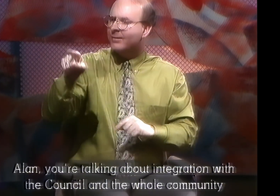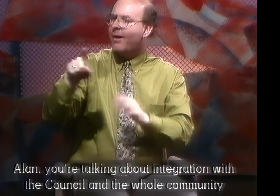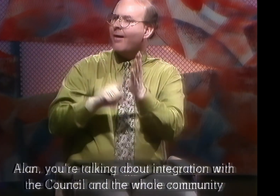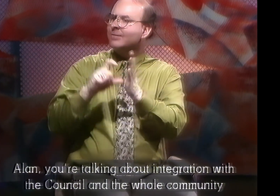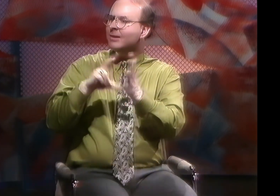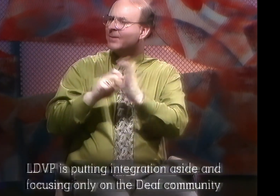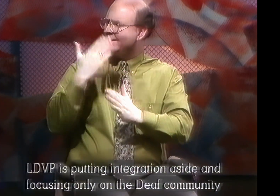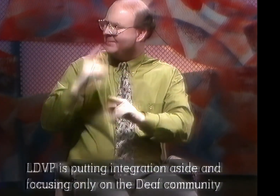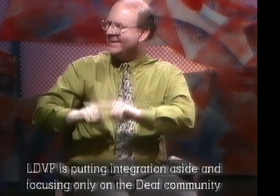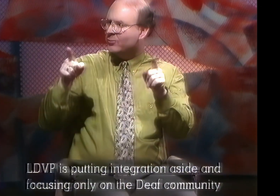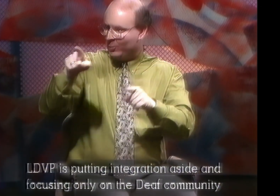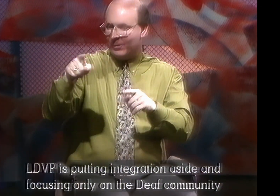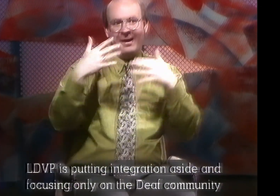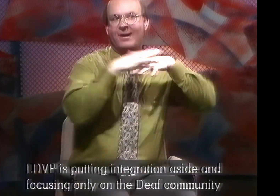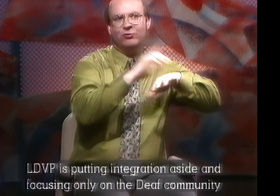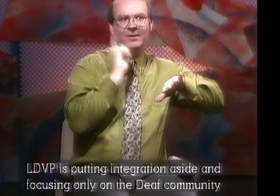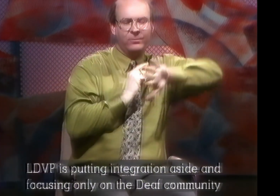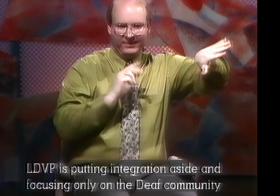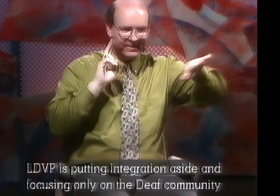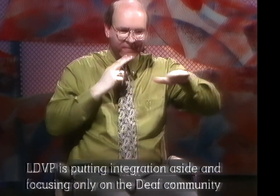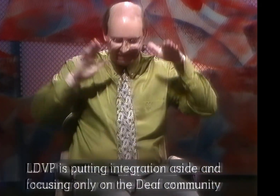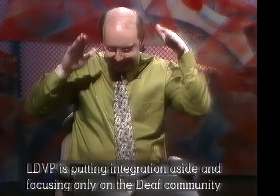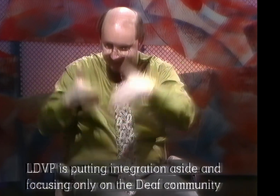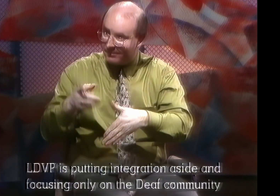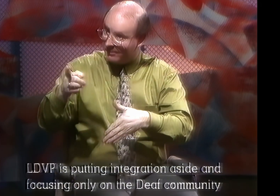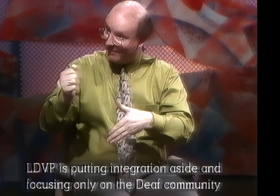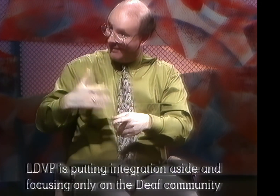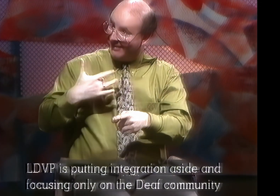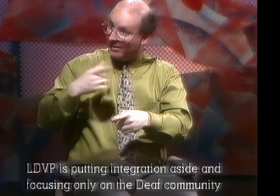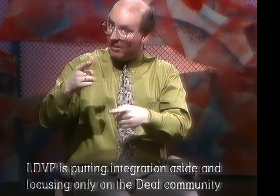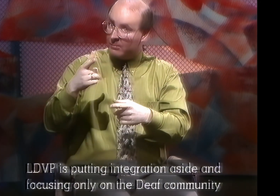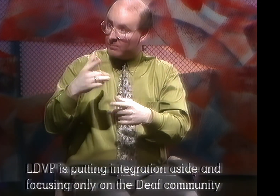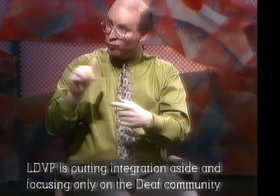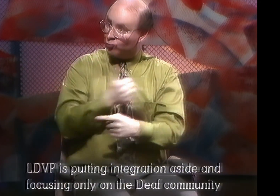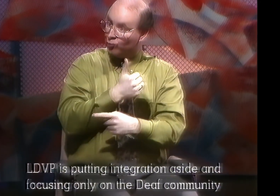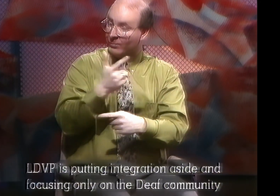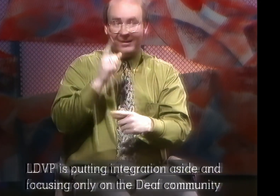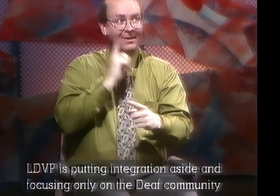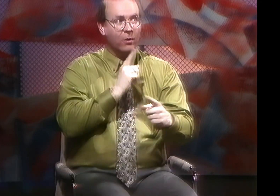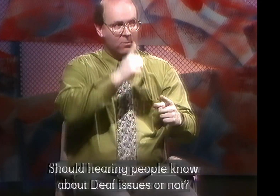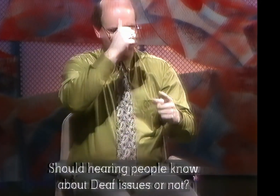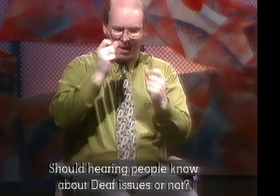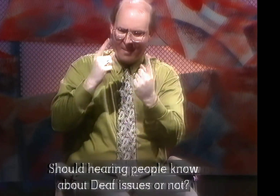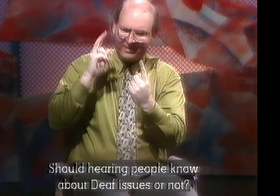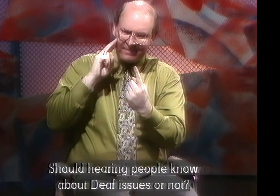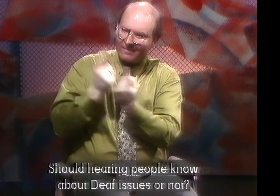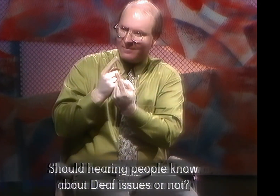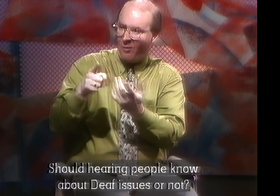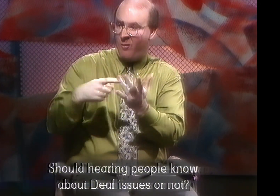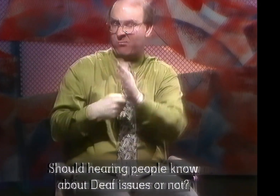community. Now LDVP seems different. You're putting integration aside and focusing only on the deaf community. Do you feel it's important for hearing people to